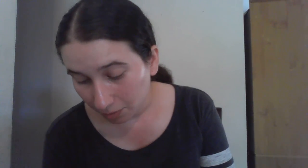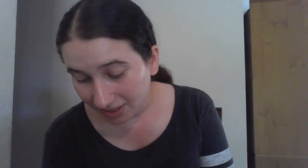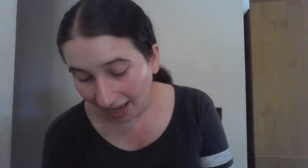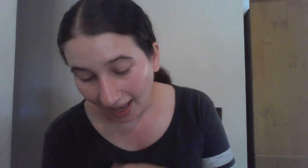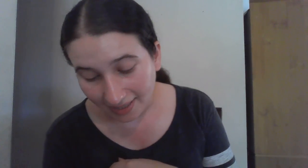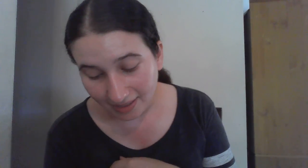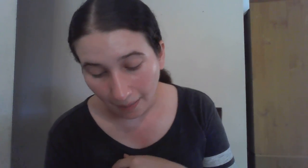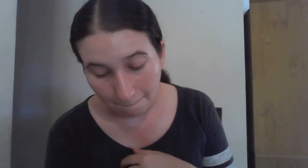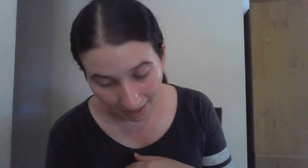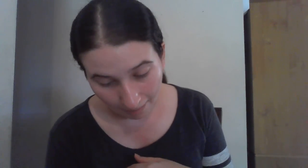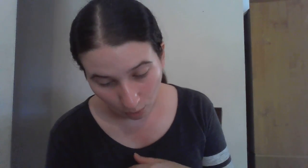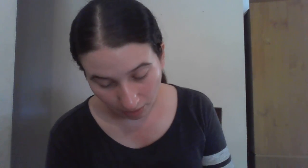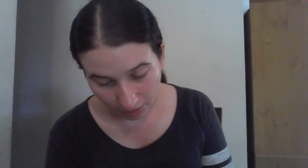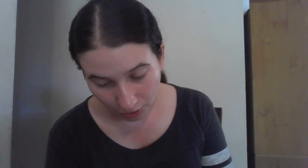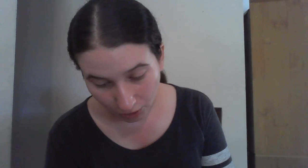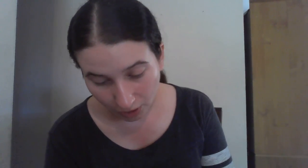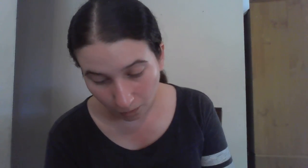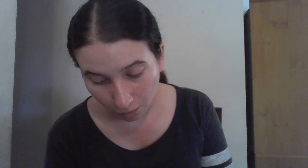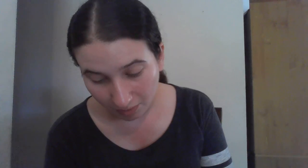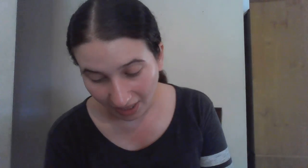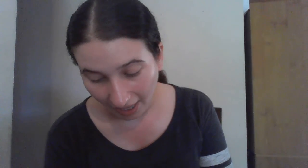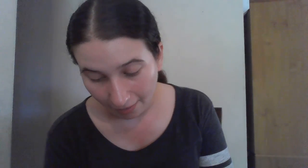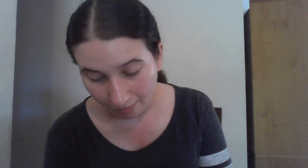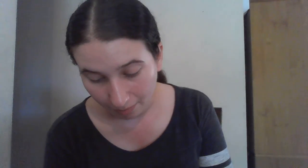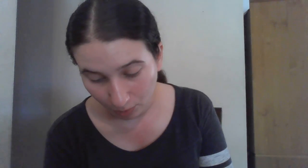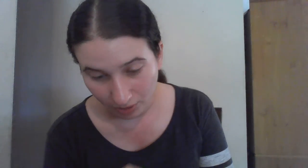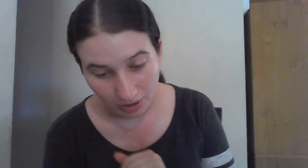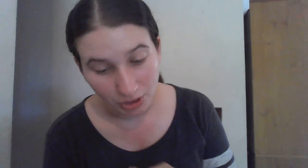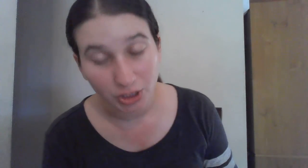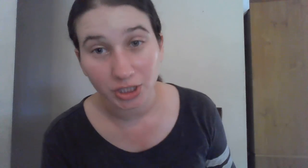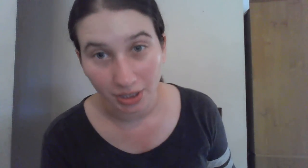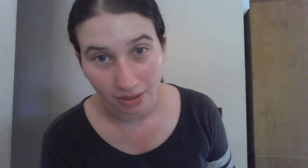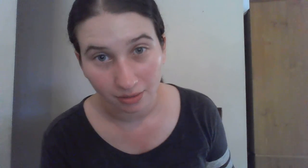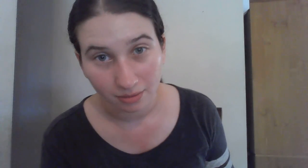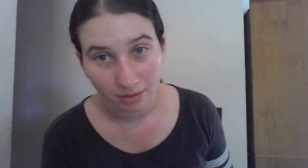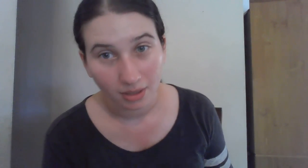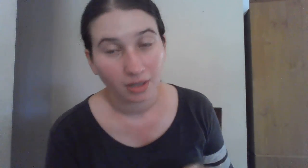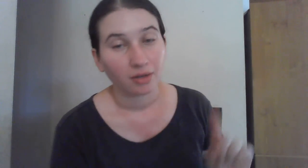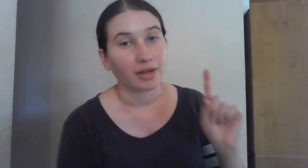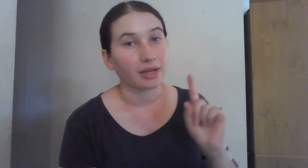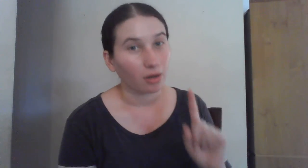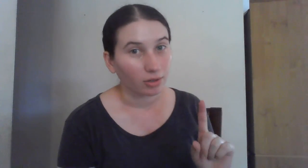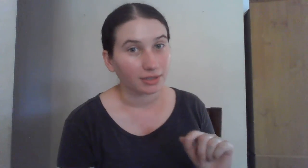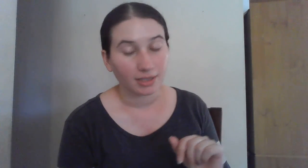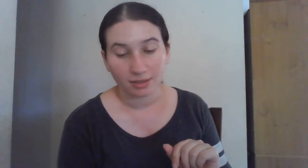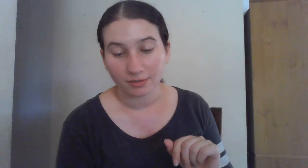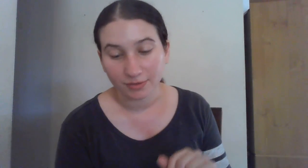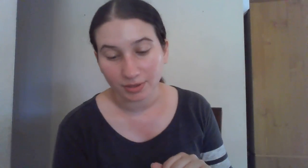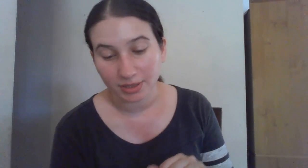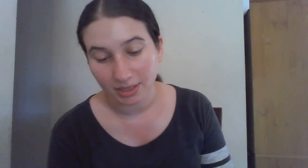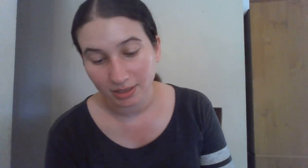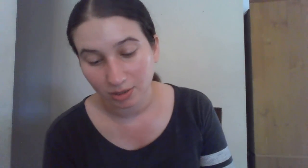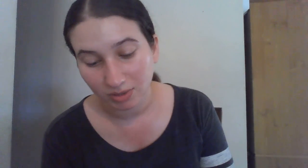woman has my book. She, woman, have book, she. Right? Notice that in the first sentence we